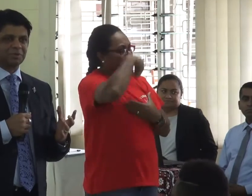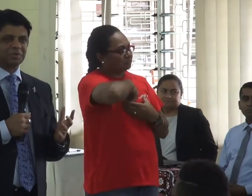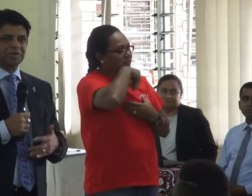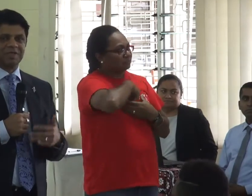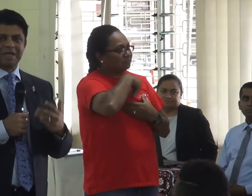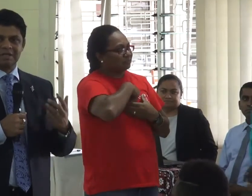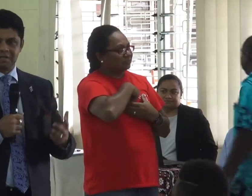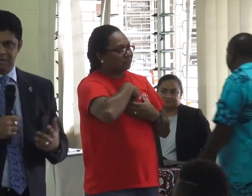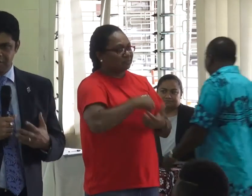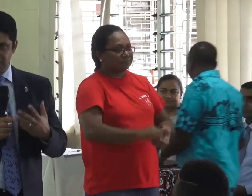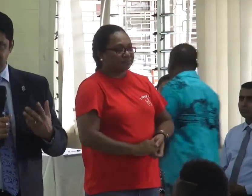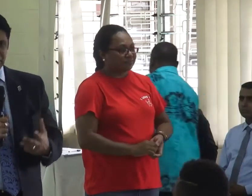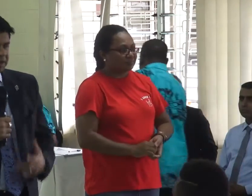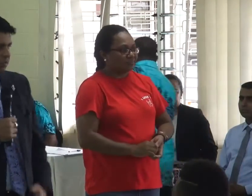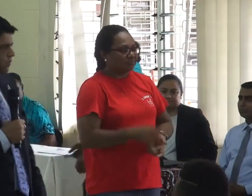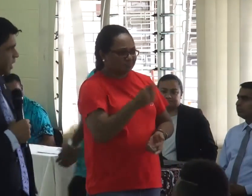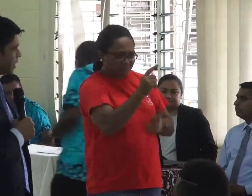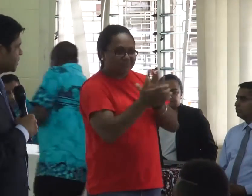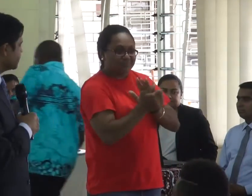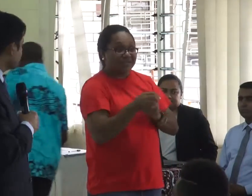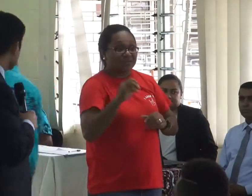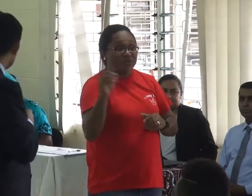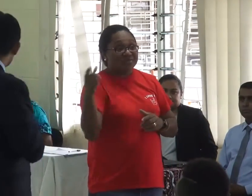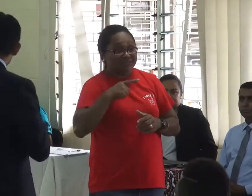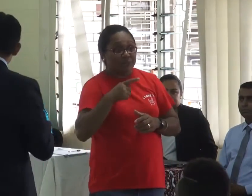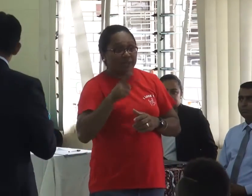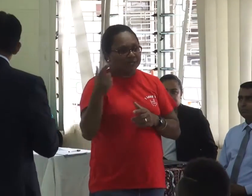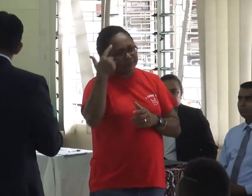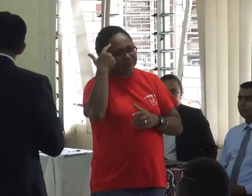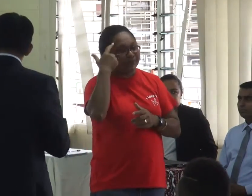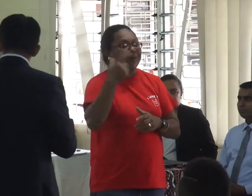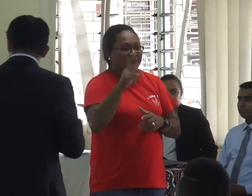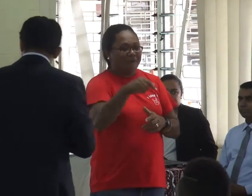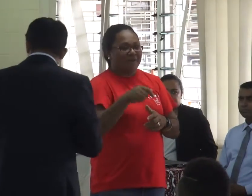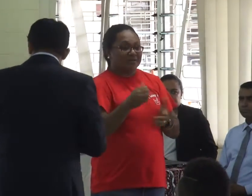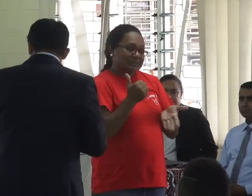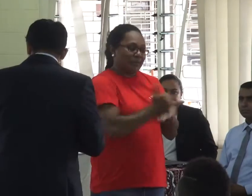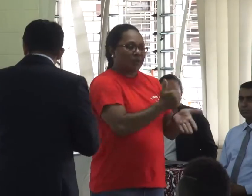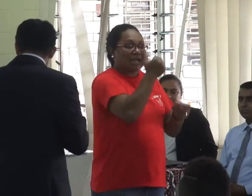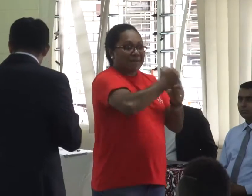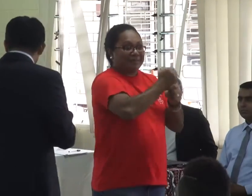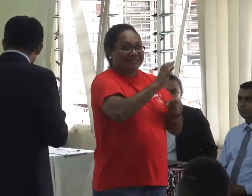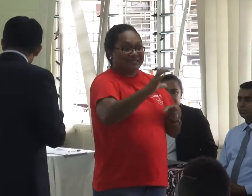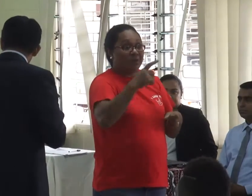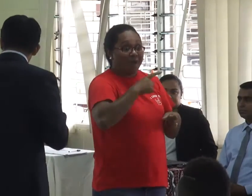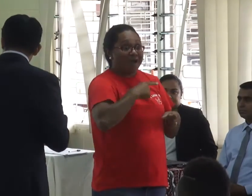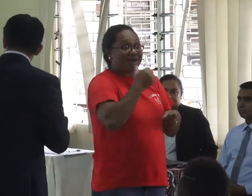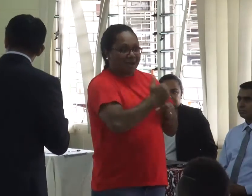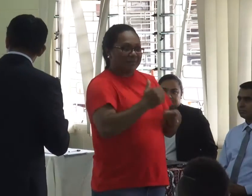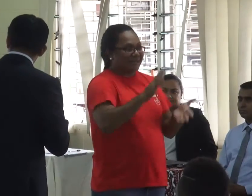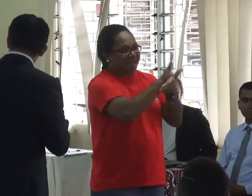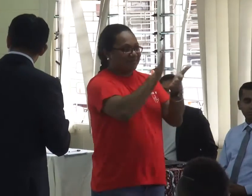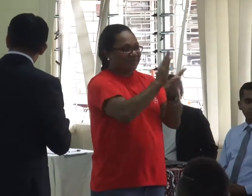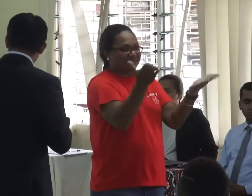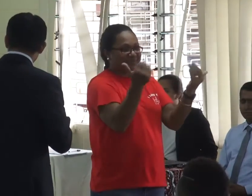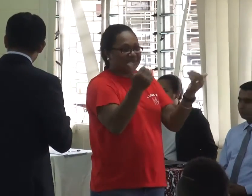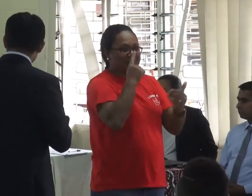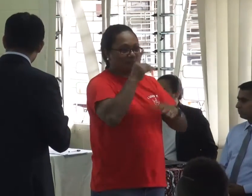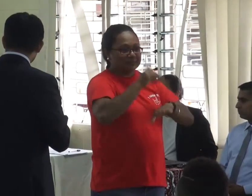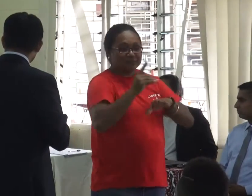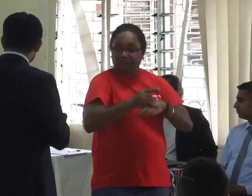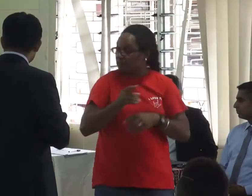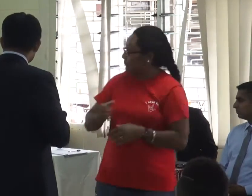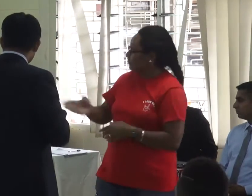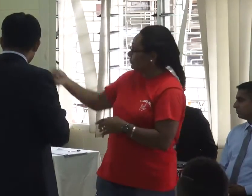to contribute. So is that sort of approach that we have taken. So what we would like to hear from you, we've had, as you've seen from the